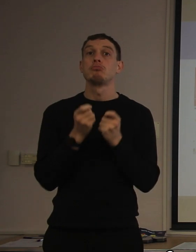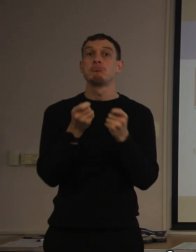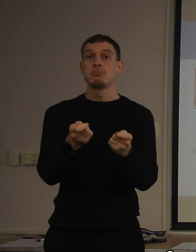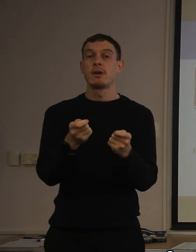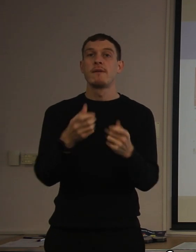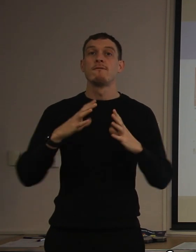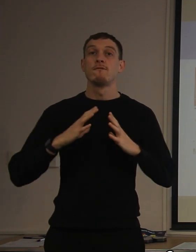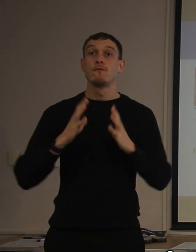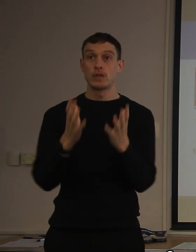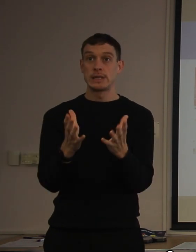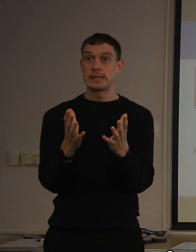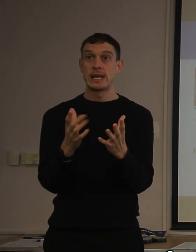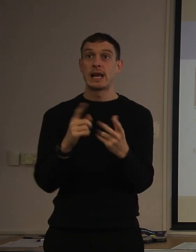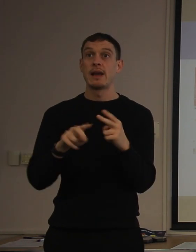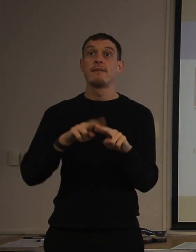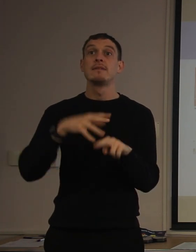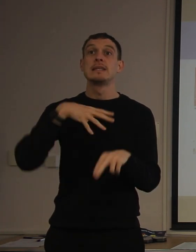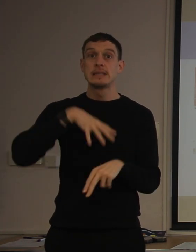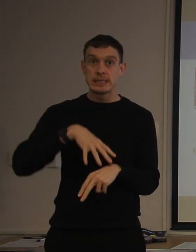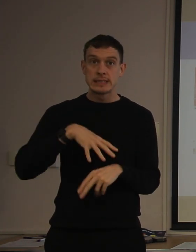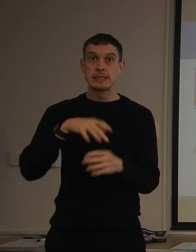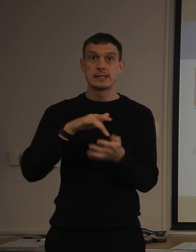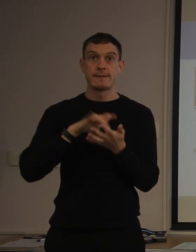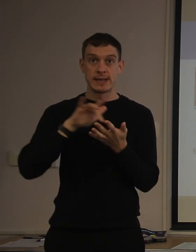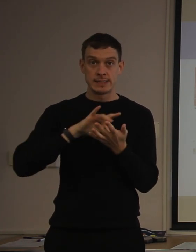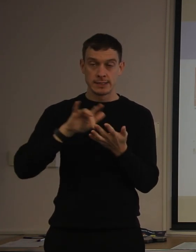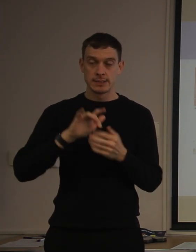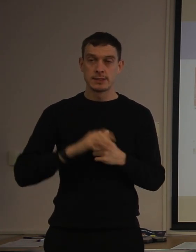of charge to people that need a device.